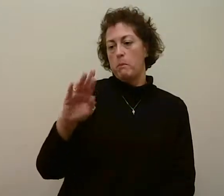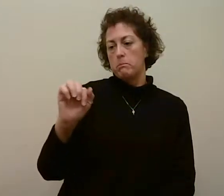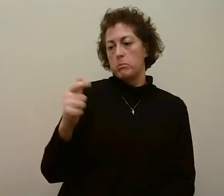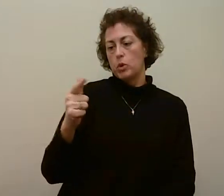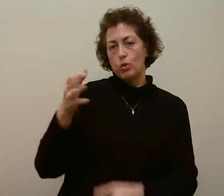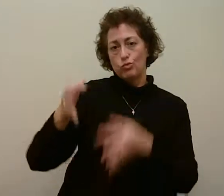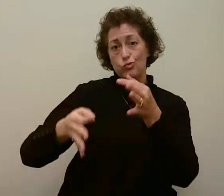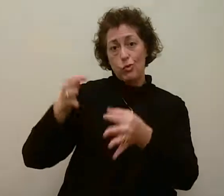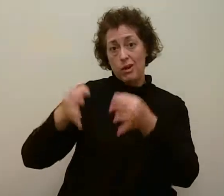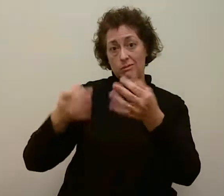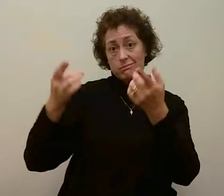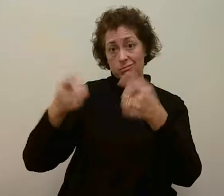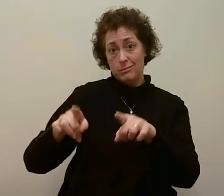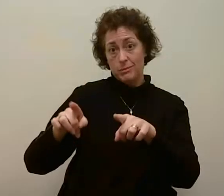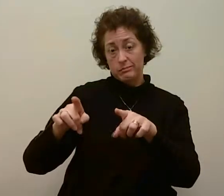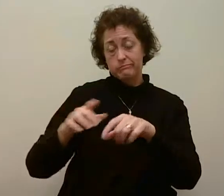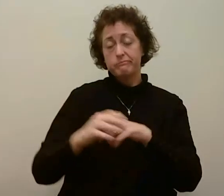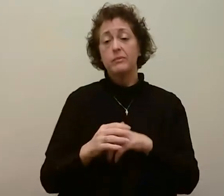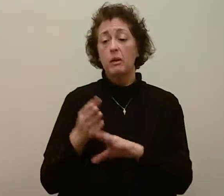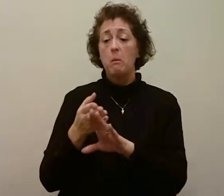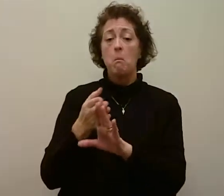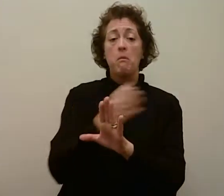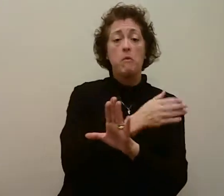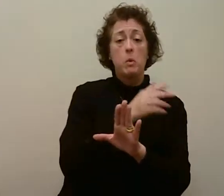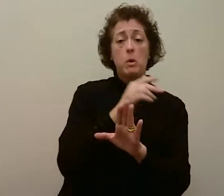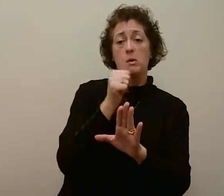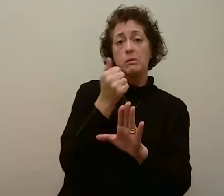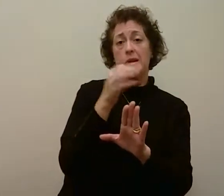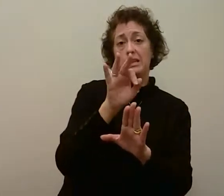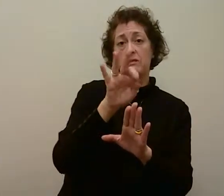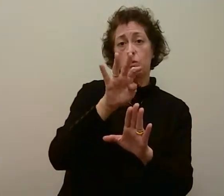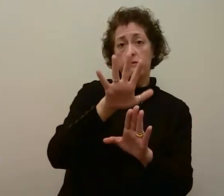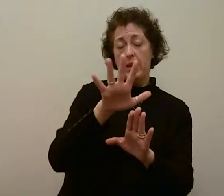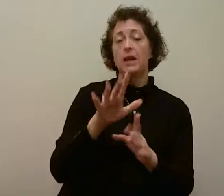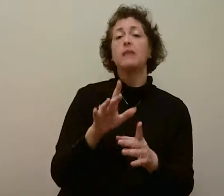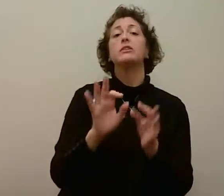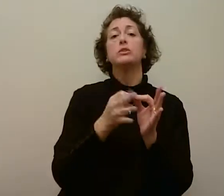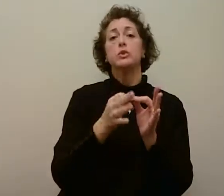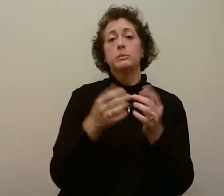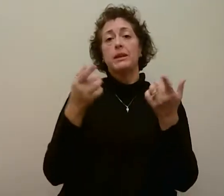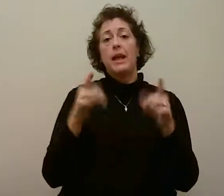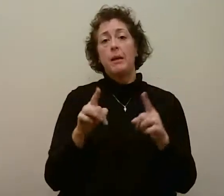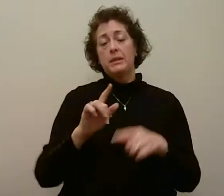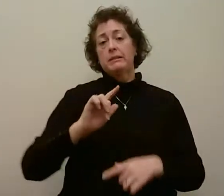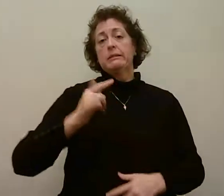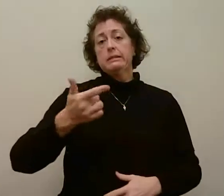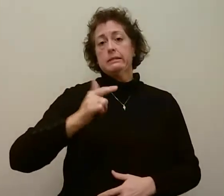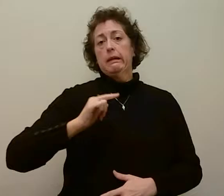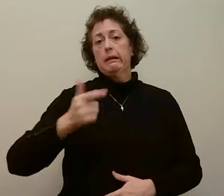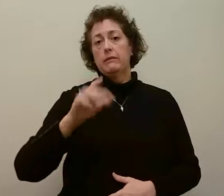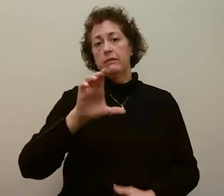Before those trials, interpreting happened consecutively. There were 4 languages at the trials: German,